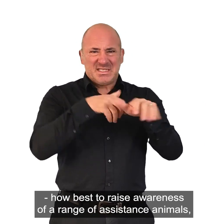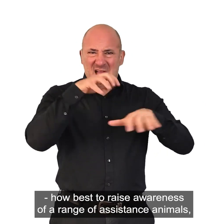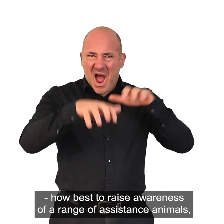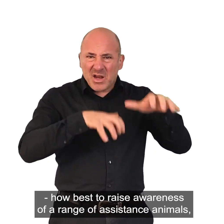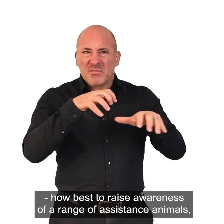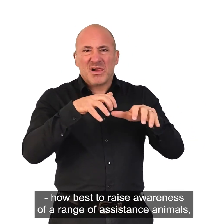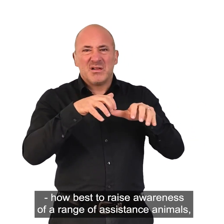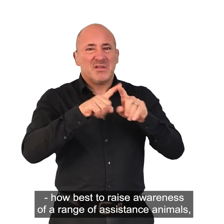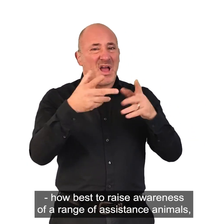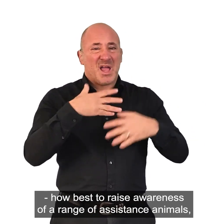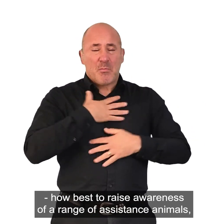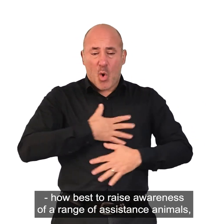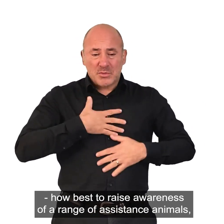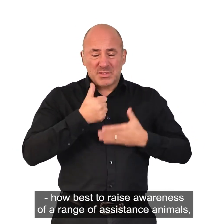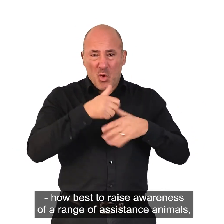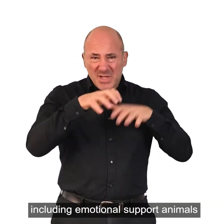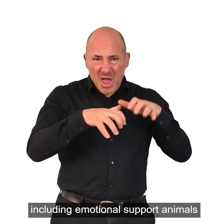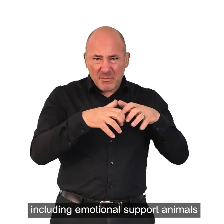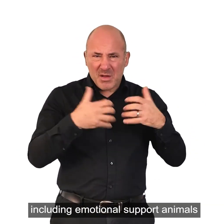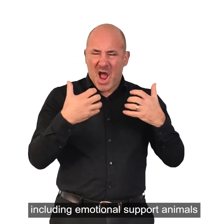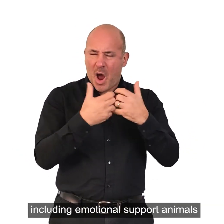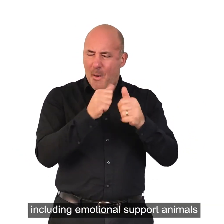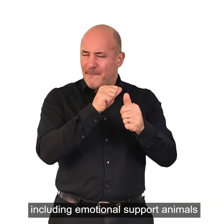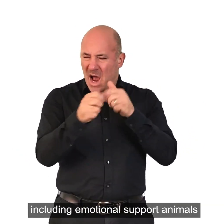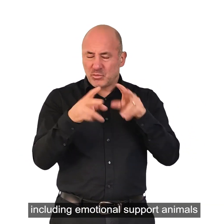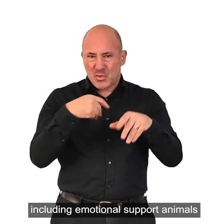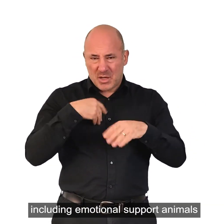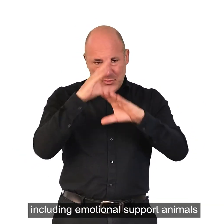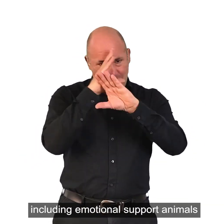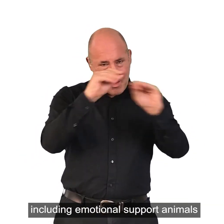of assistance animals, including emotional support animals,